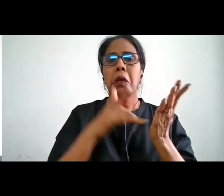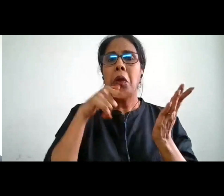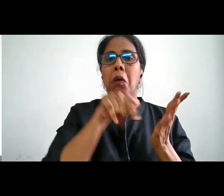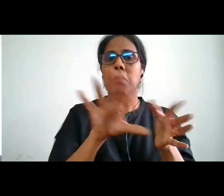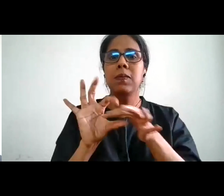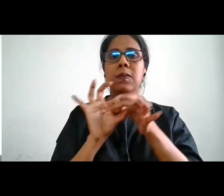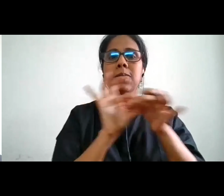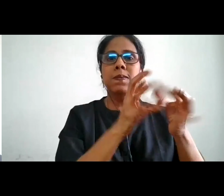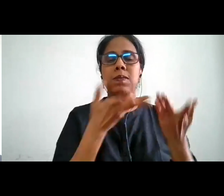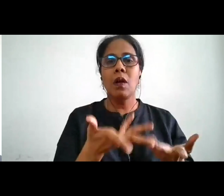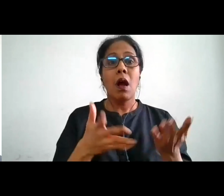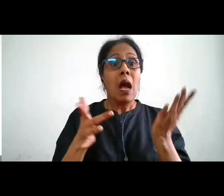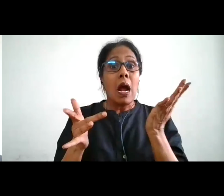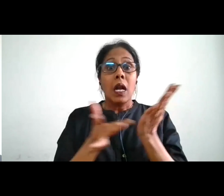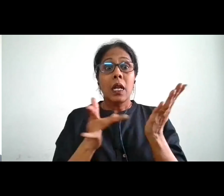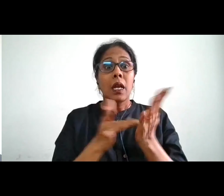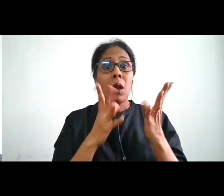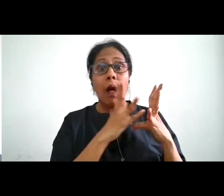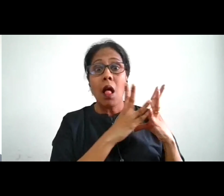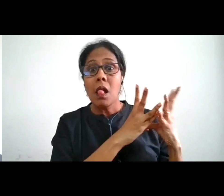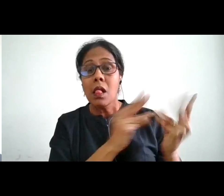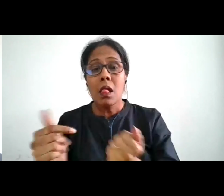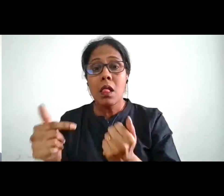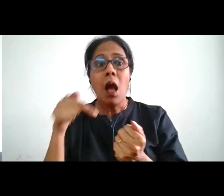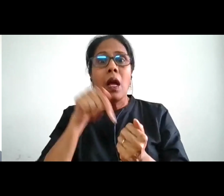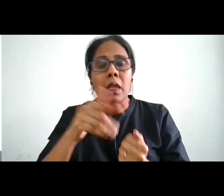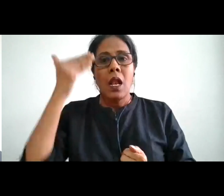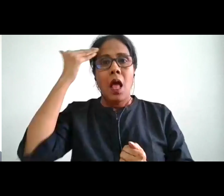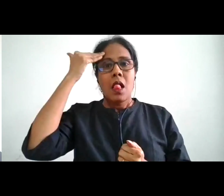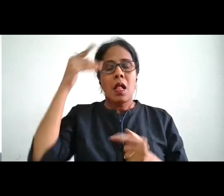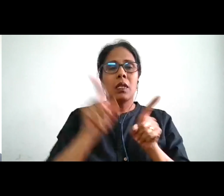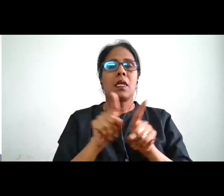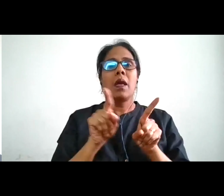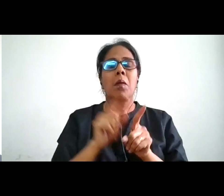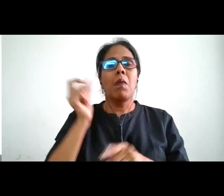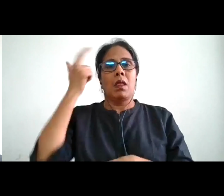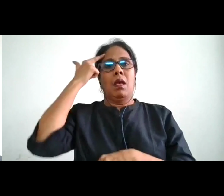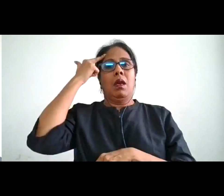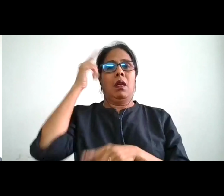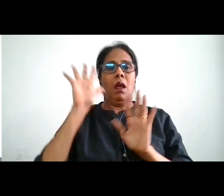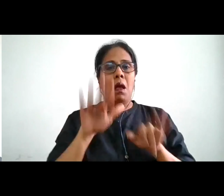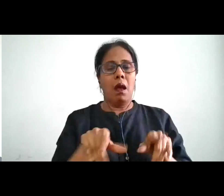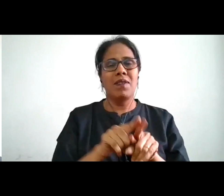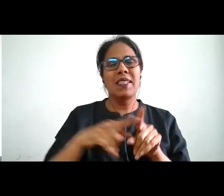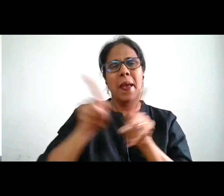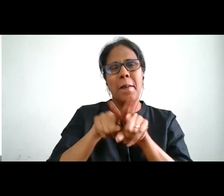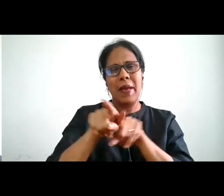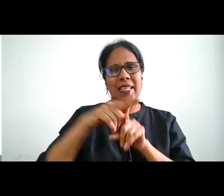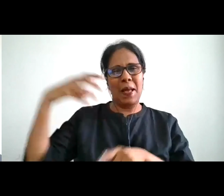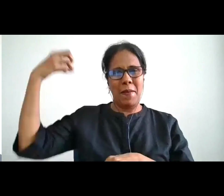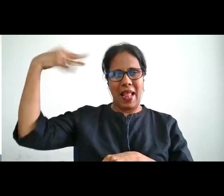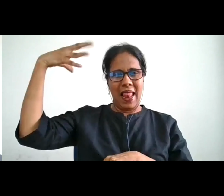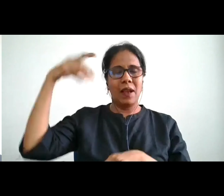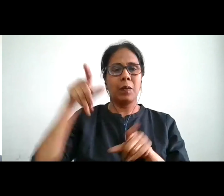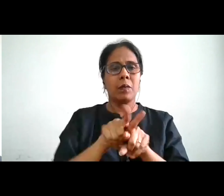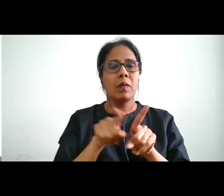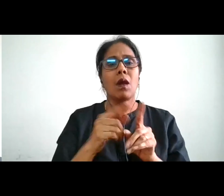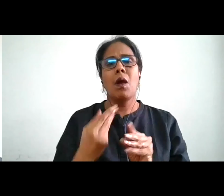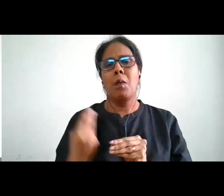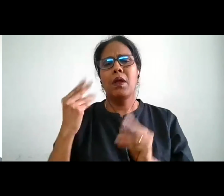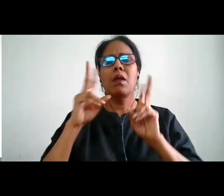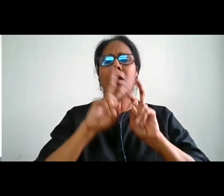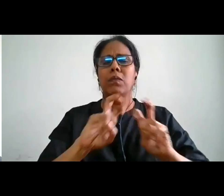shows the maturity of the technology. For instance, think of electricity. In a recent study, was found that a whopping 71% of